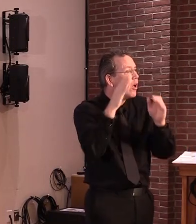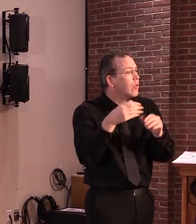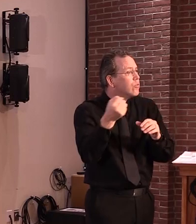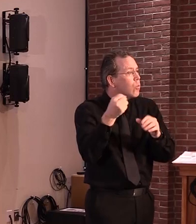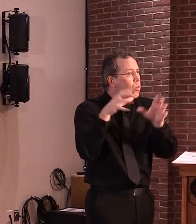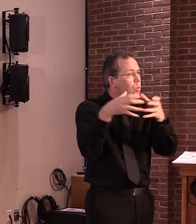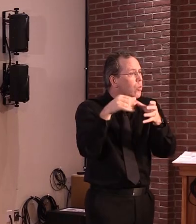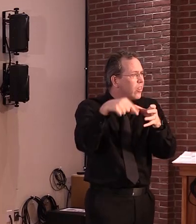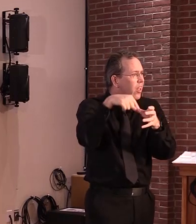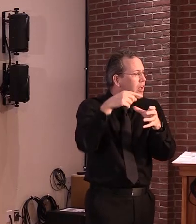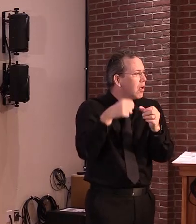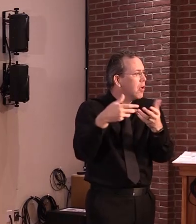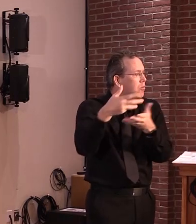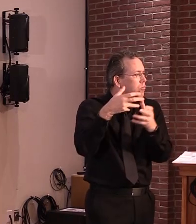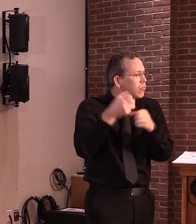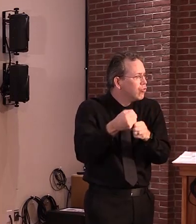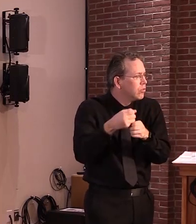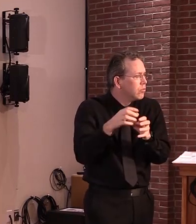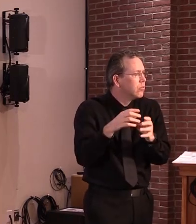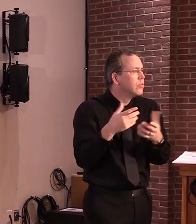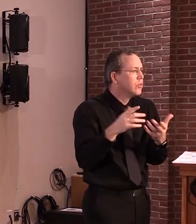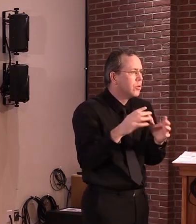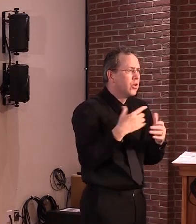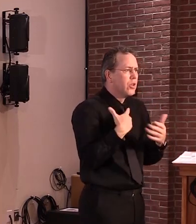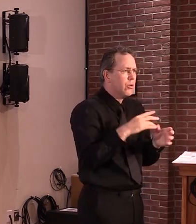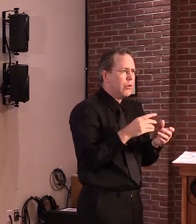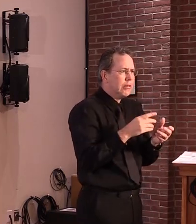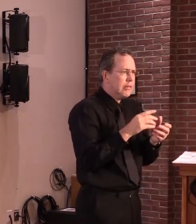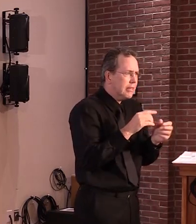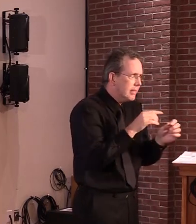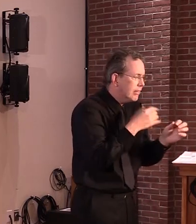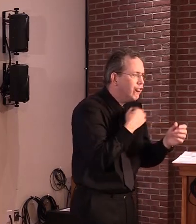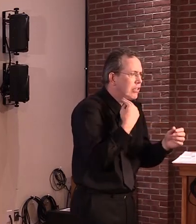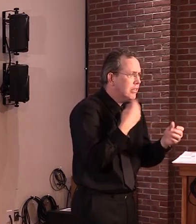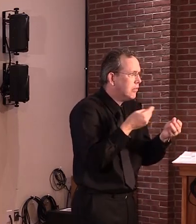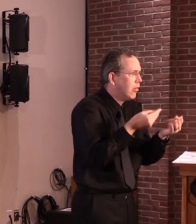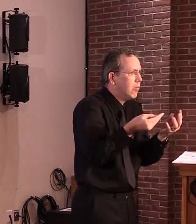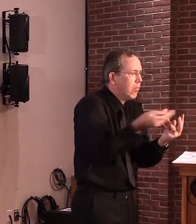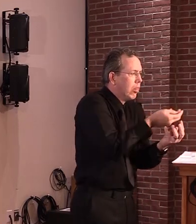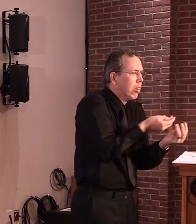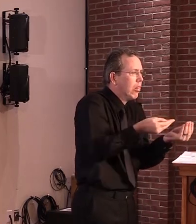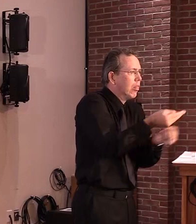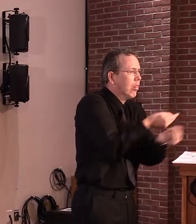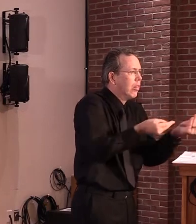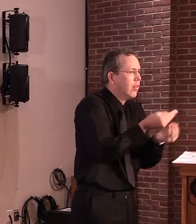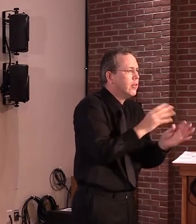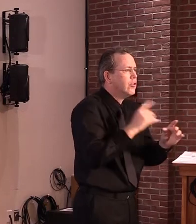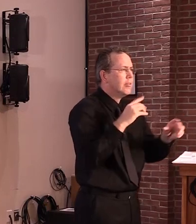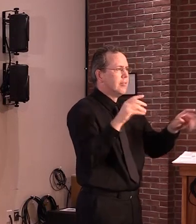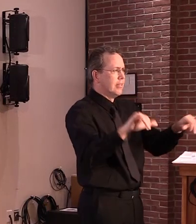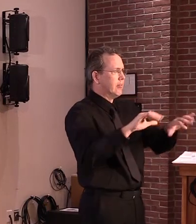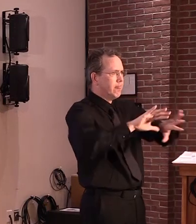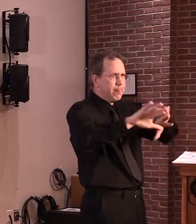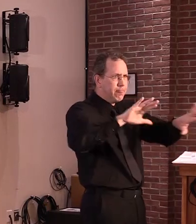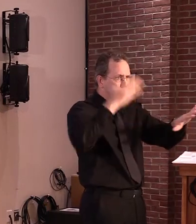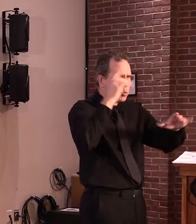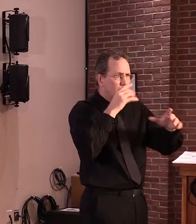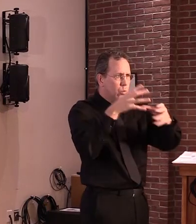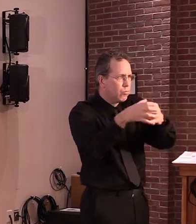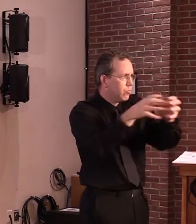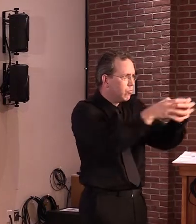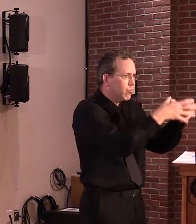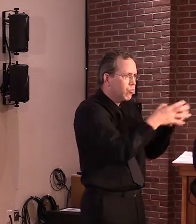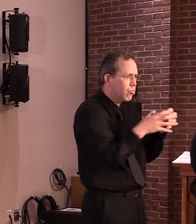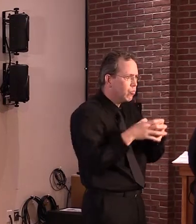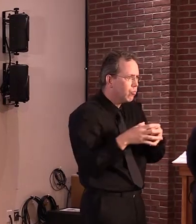you reopen, most of what we talk about is going from sizes very small, like in your own home, to